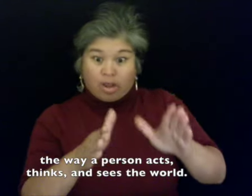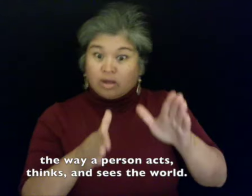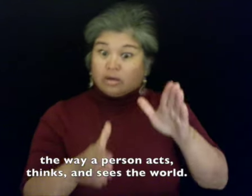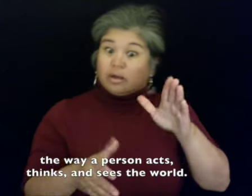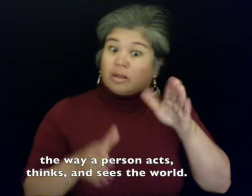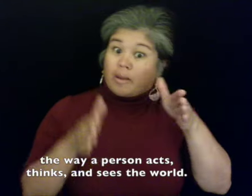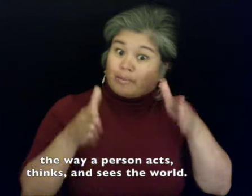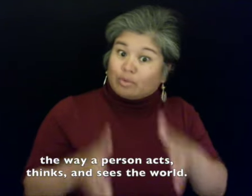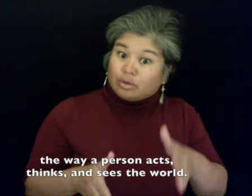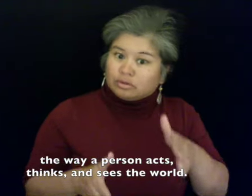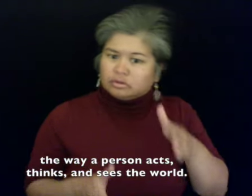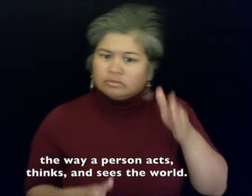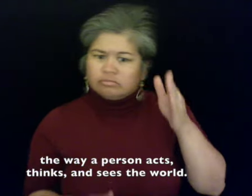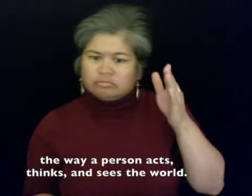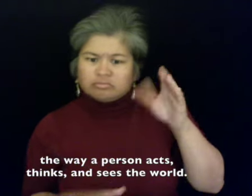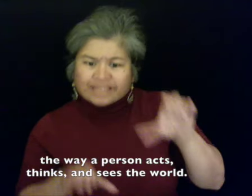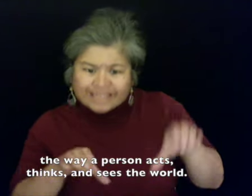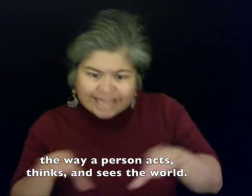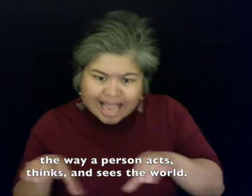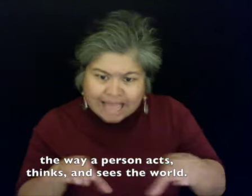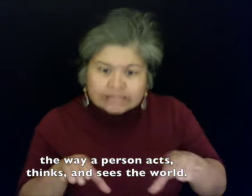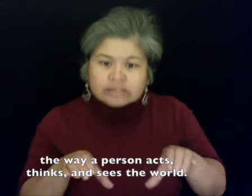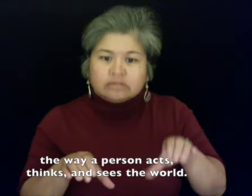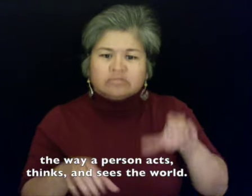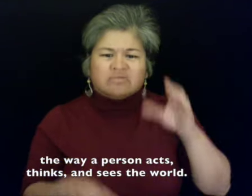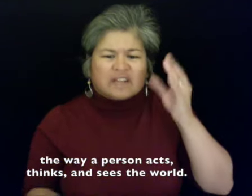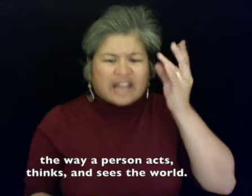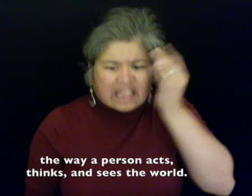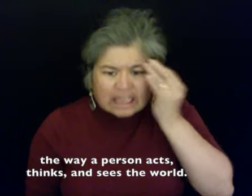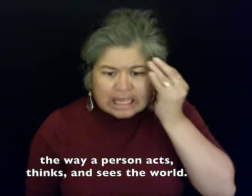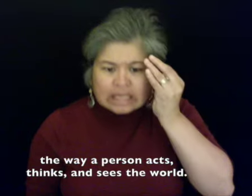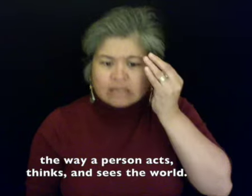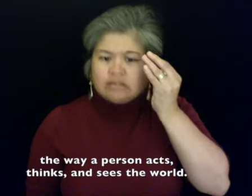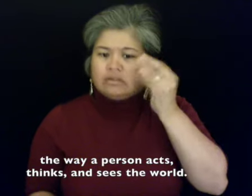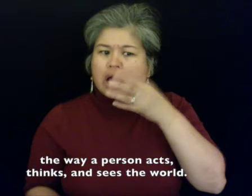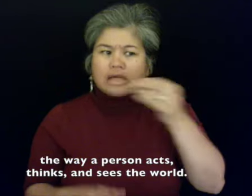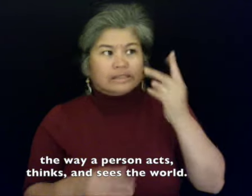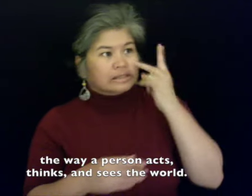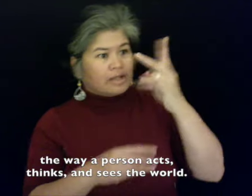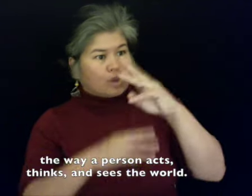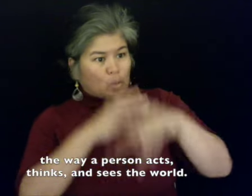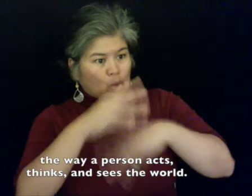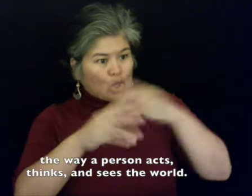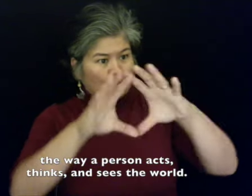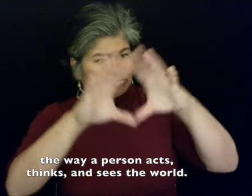the way the person acts, thinks, and sees the world.